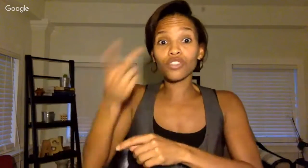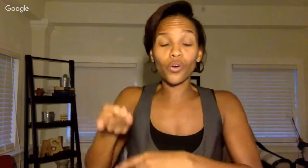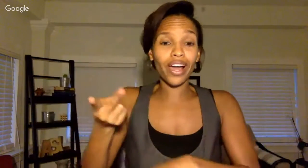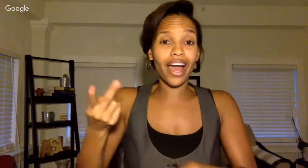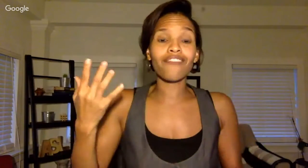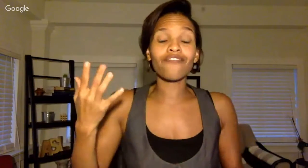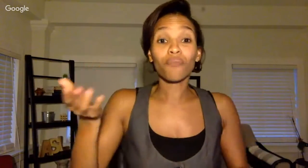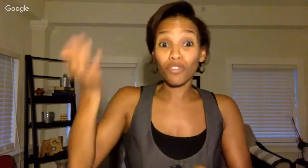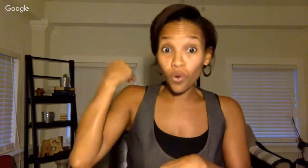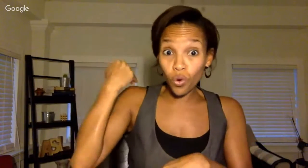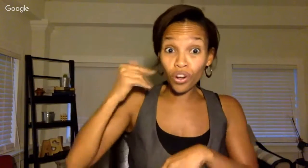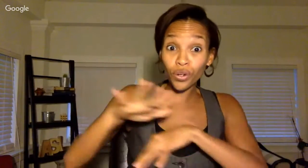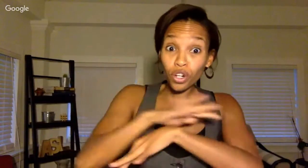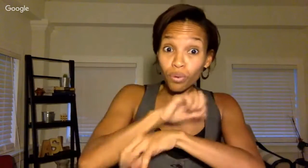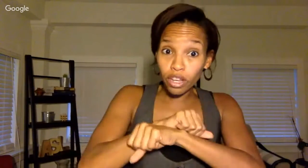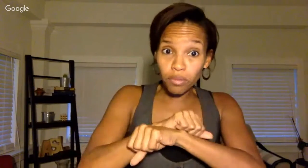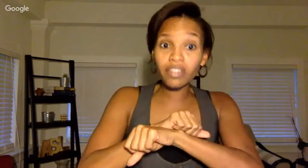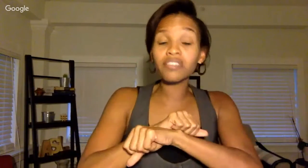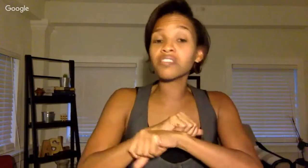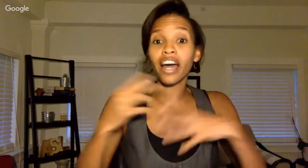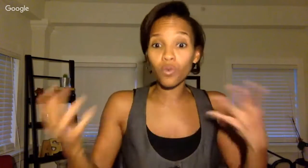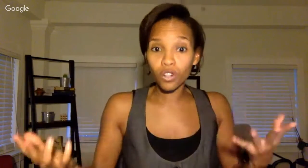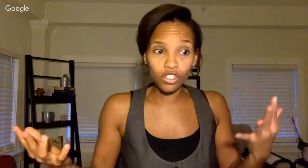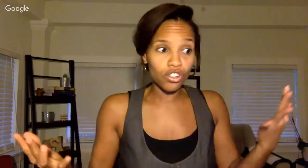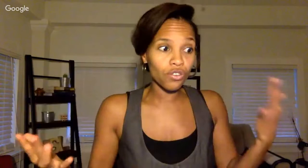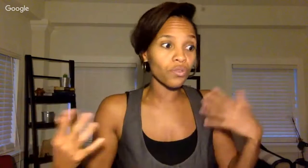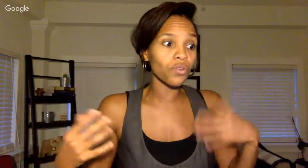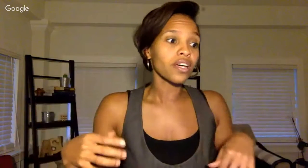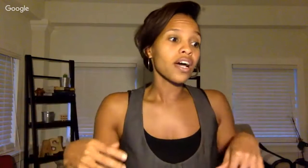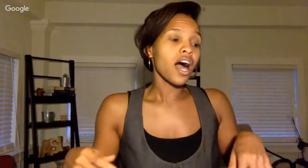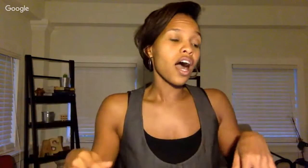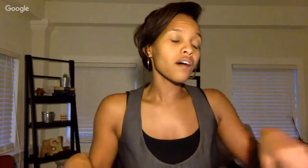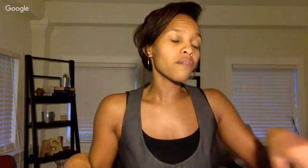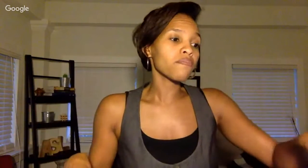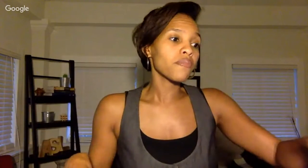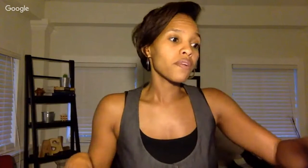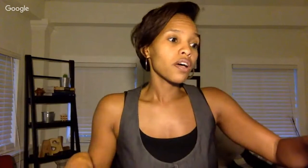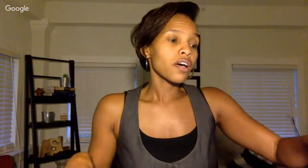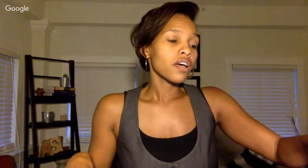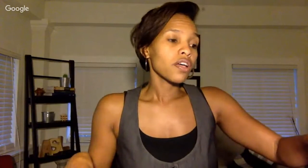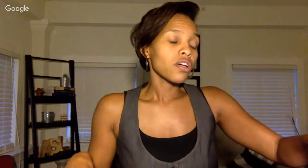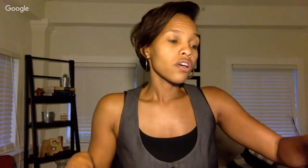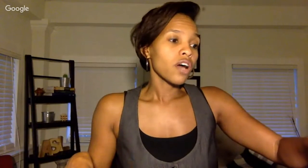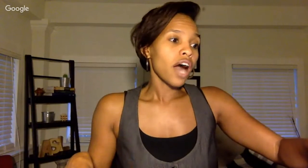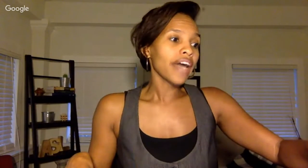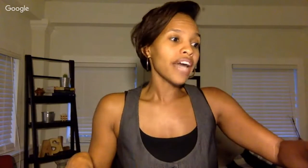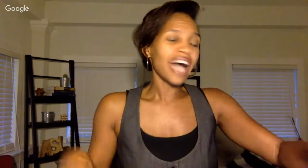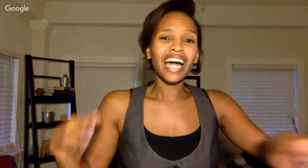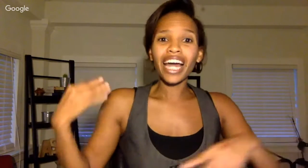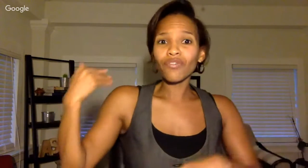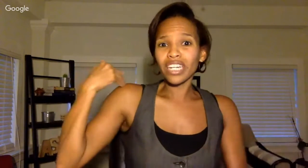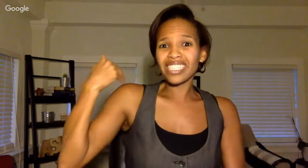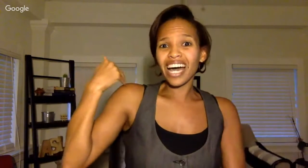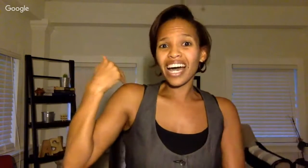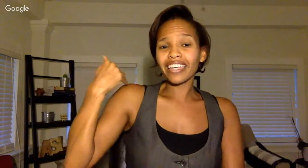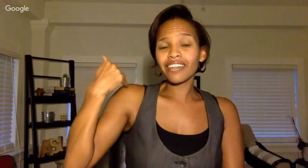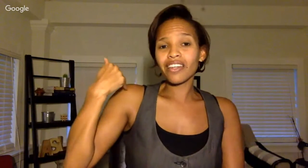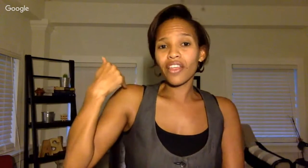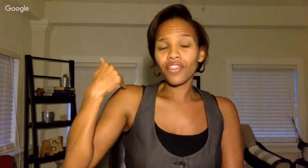So I have before your appointment. That works too. I kind of want to sign